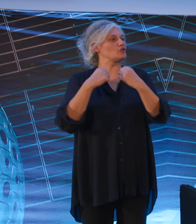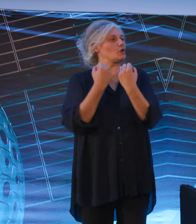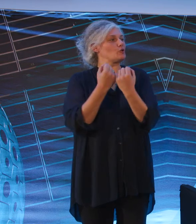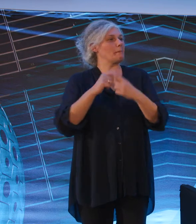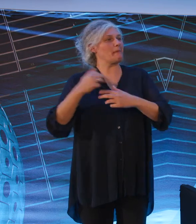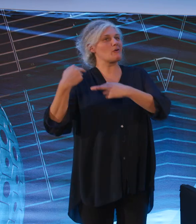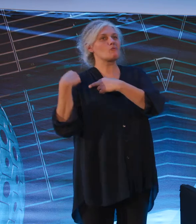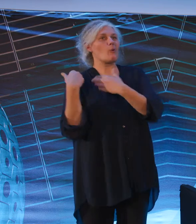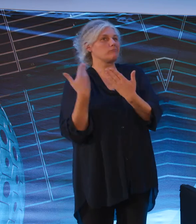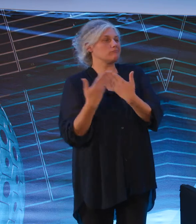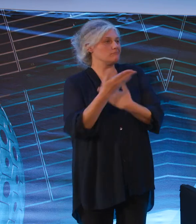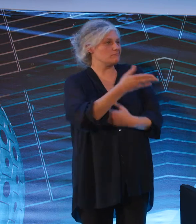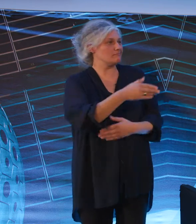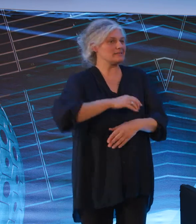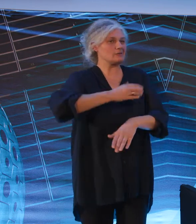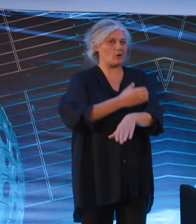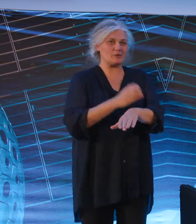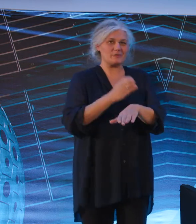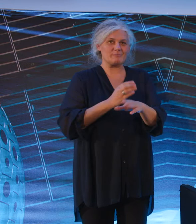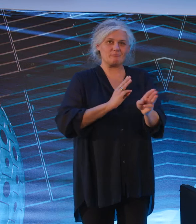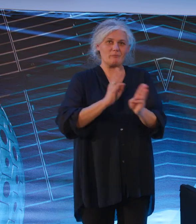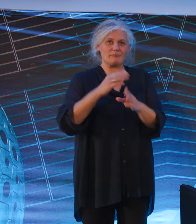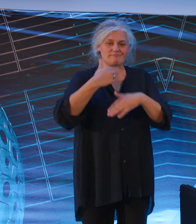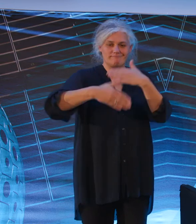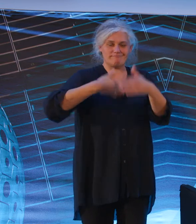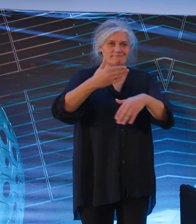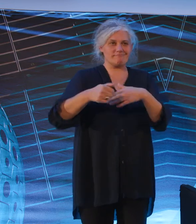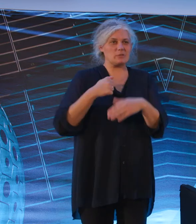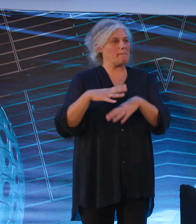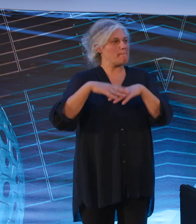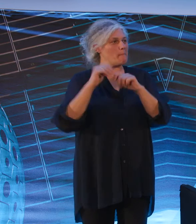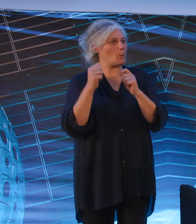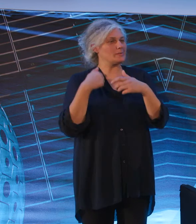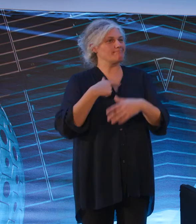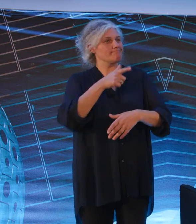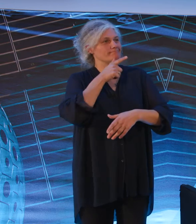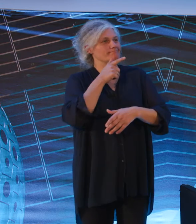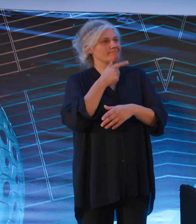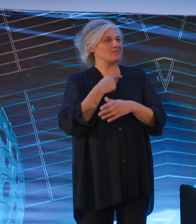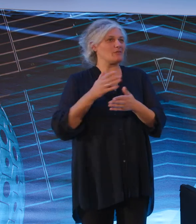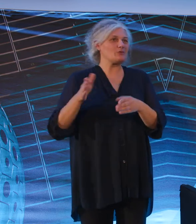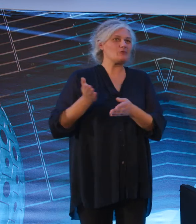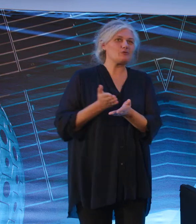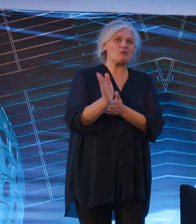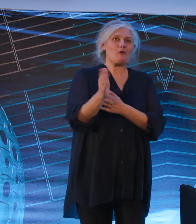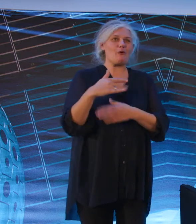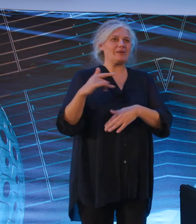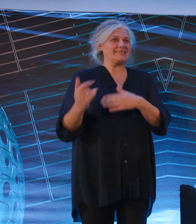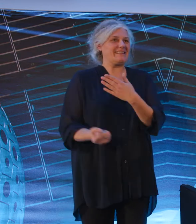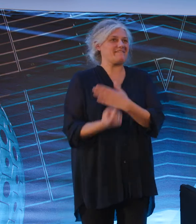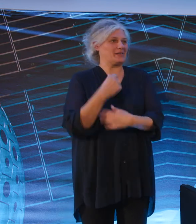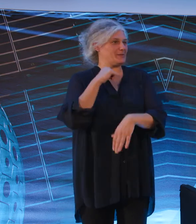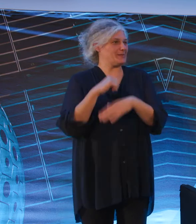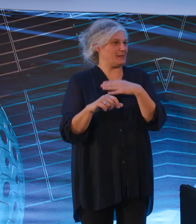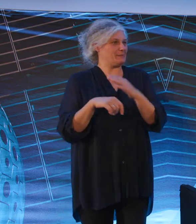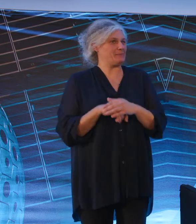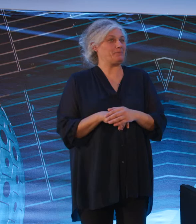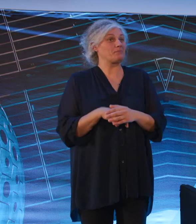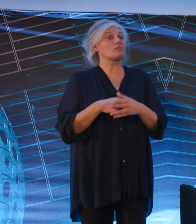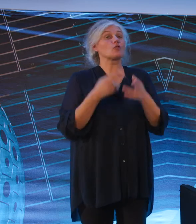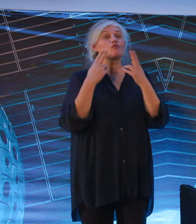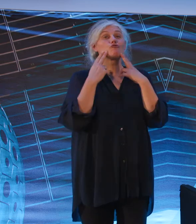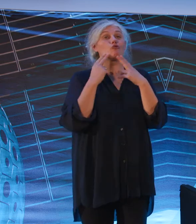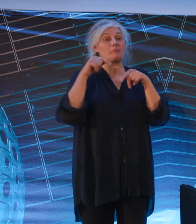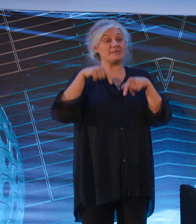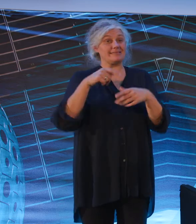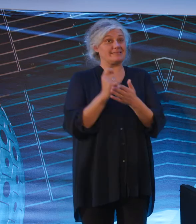My role is to kind of keep things moving. This will be the most I'll speak in the whole event. I normally teach in this room right at this